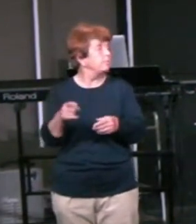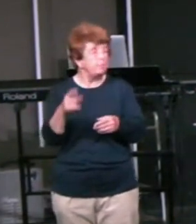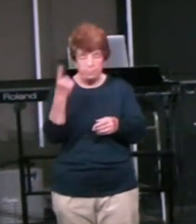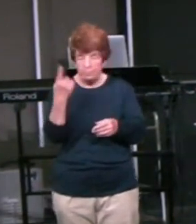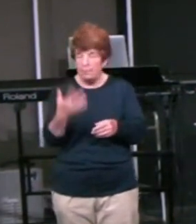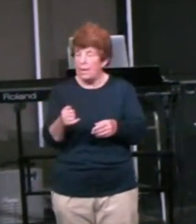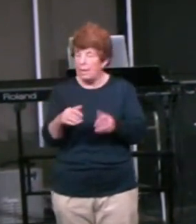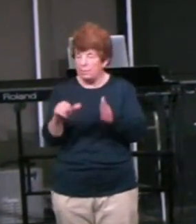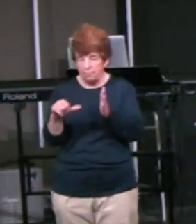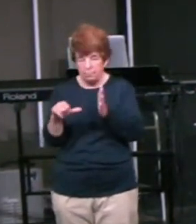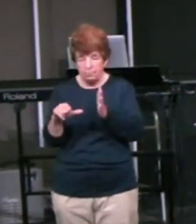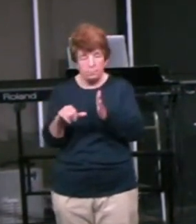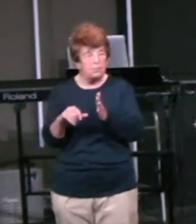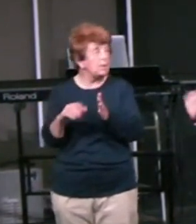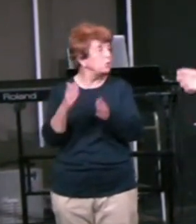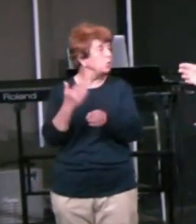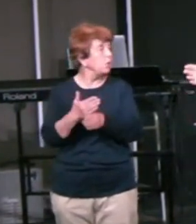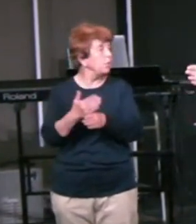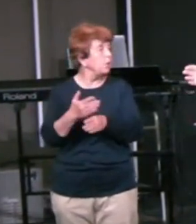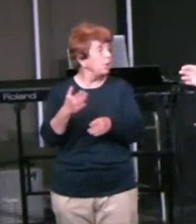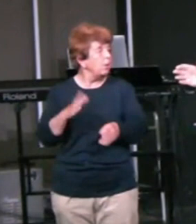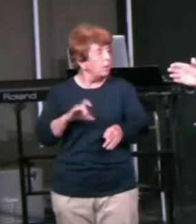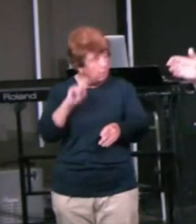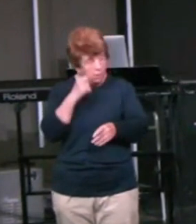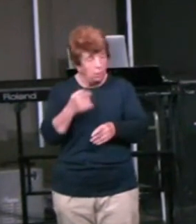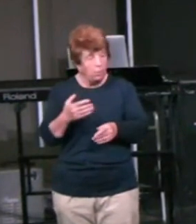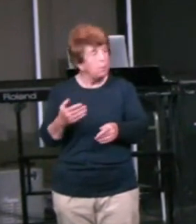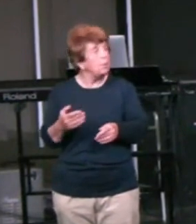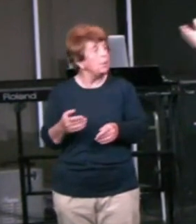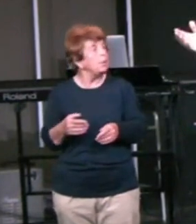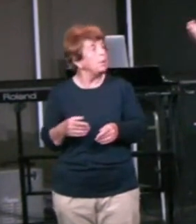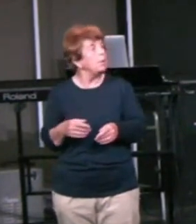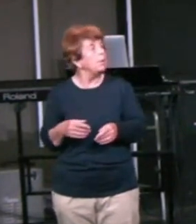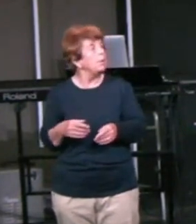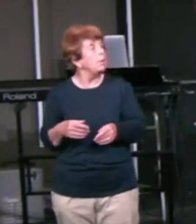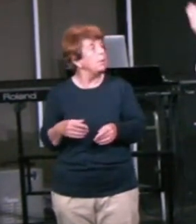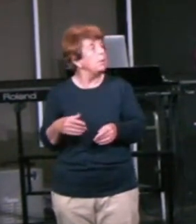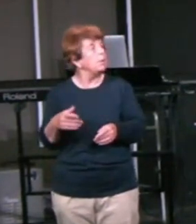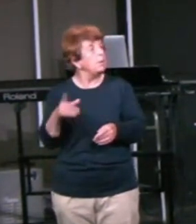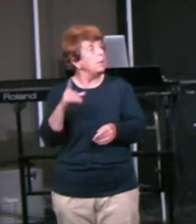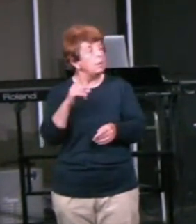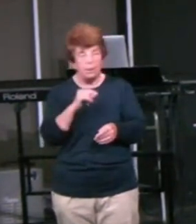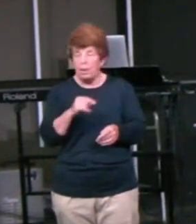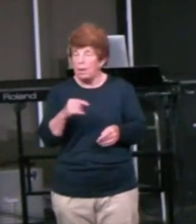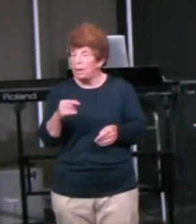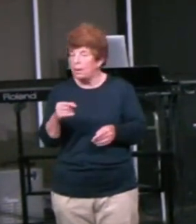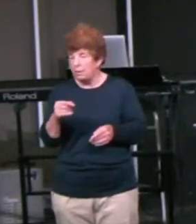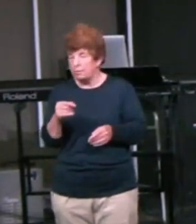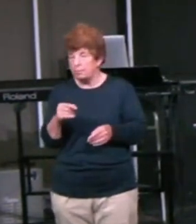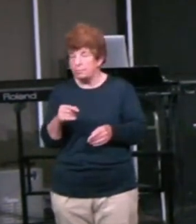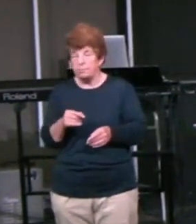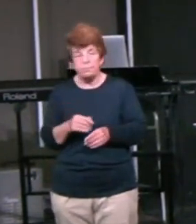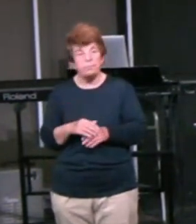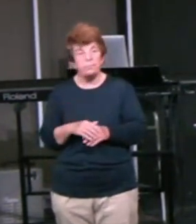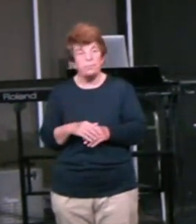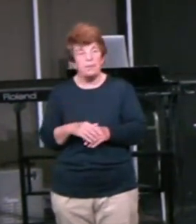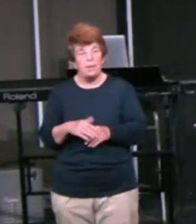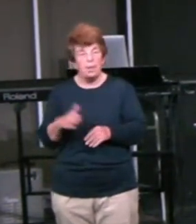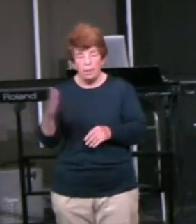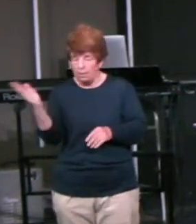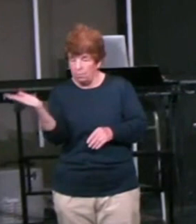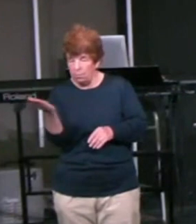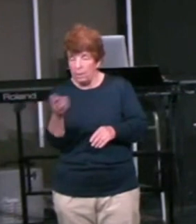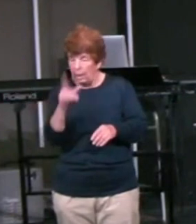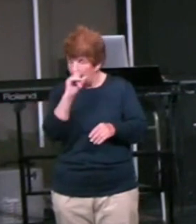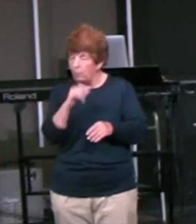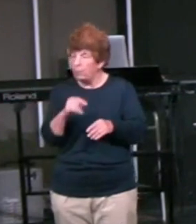or twice a year whereby he would slash several hundred acres of an army depot